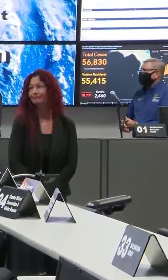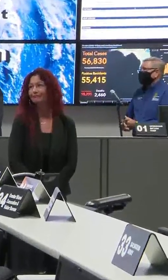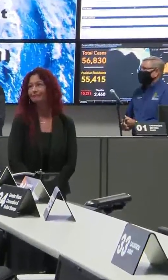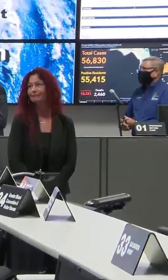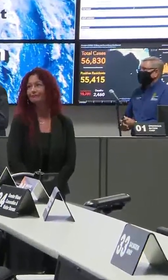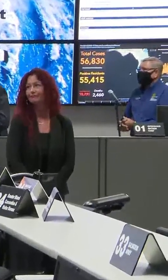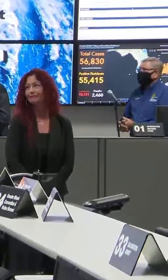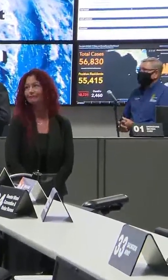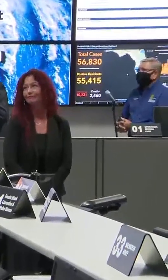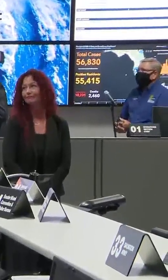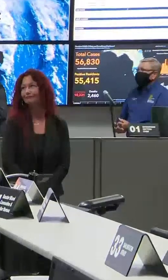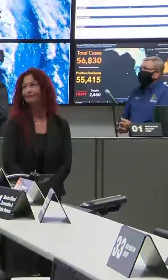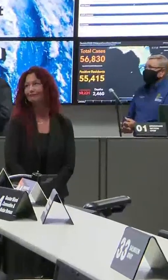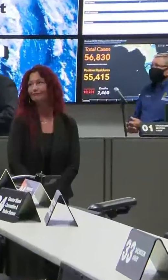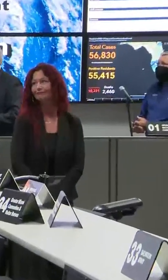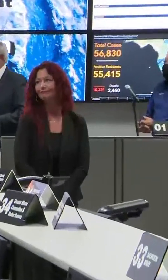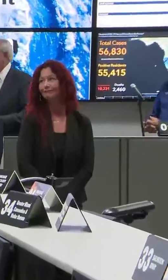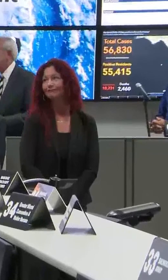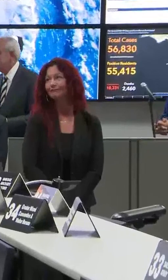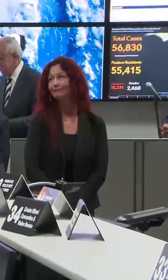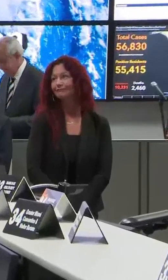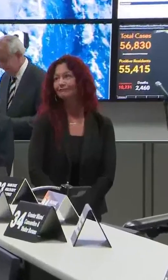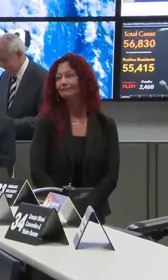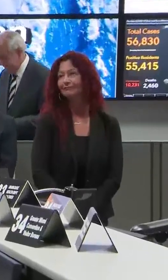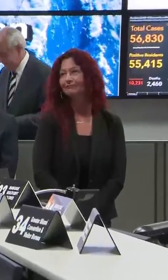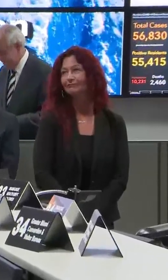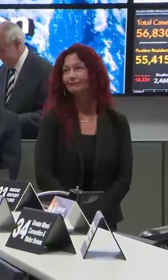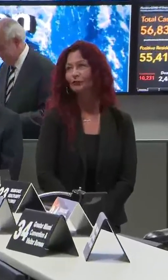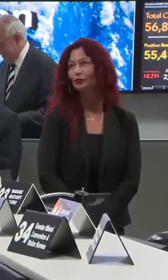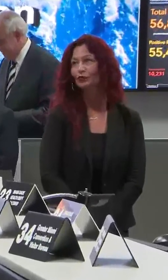Yes, absolutely. I just wrote a small little thing. It's more like a history lesson.